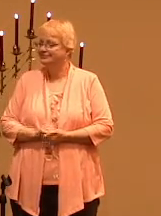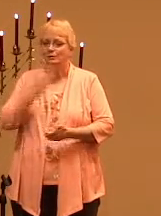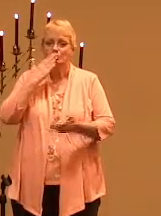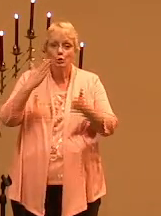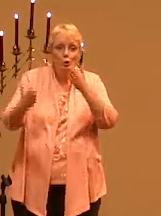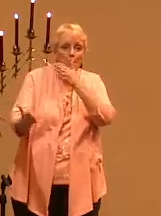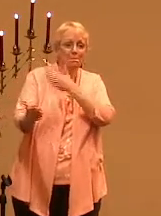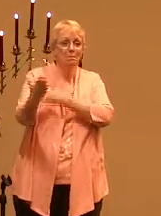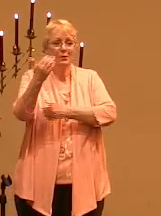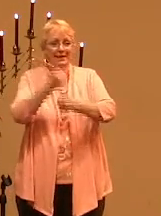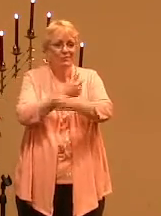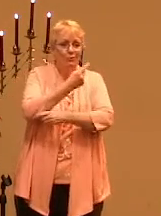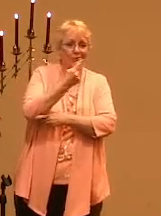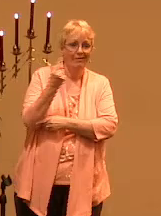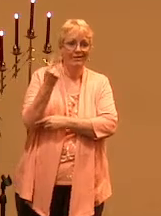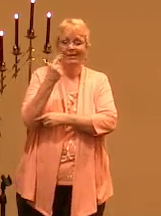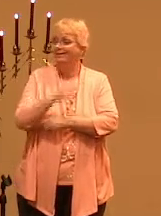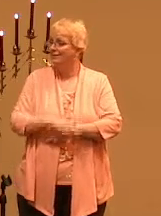Good morning, everyone.